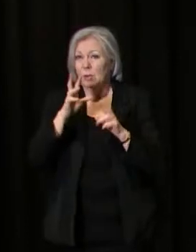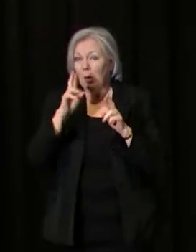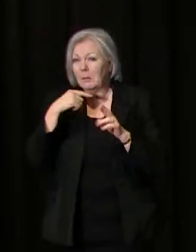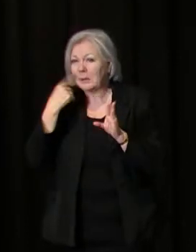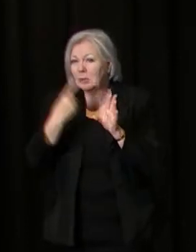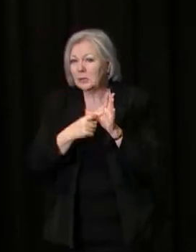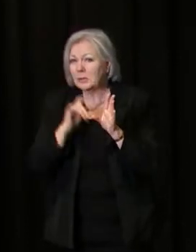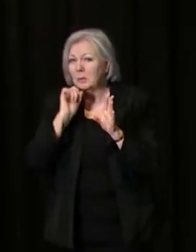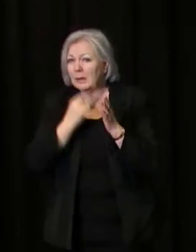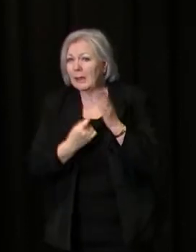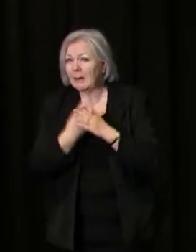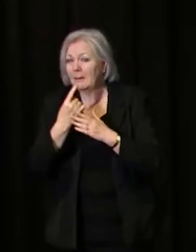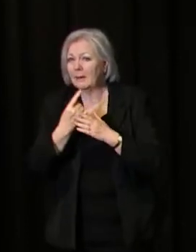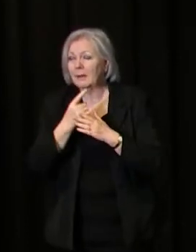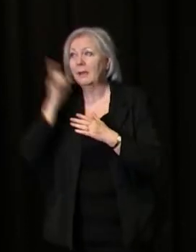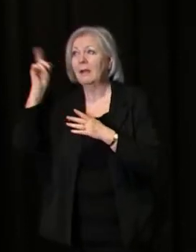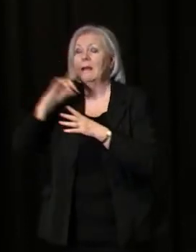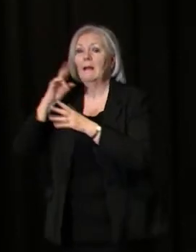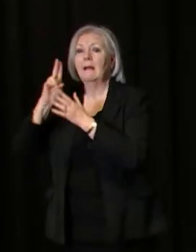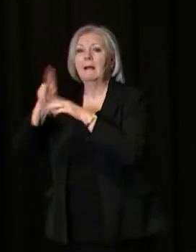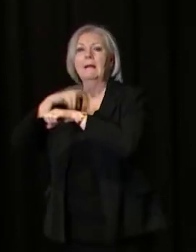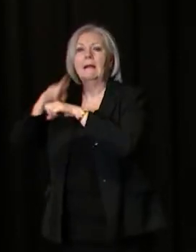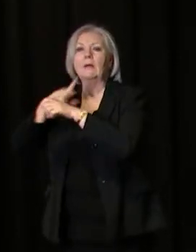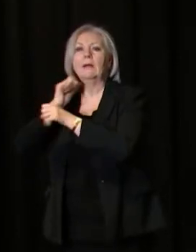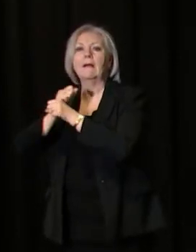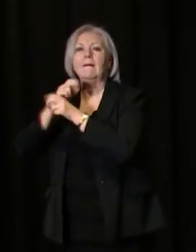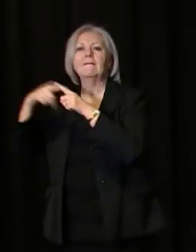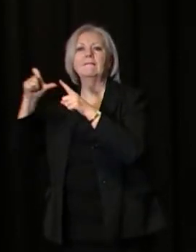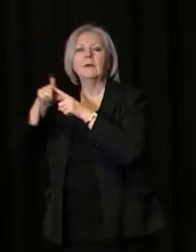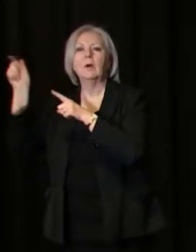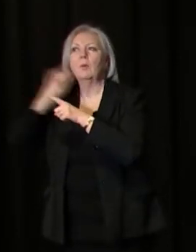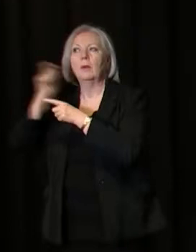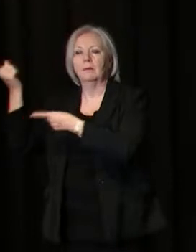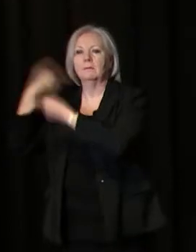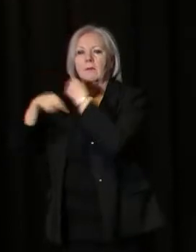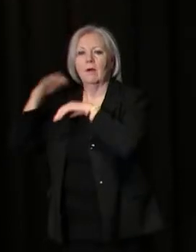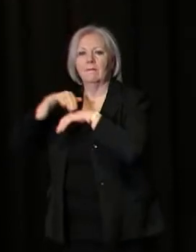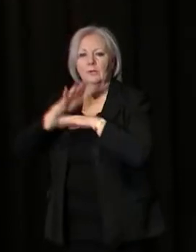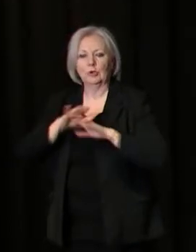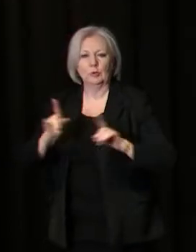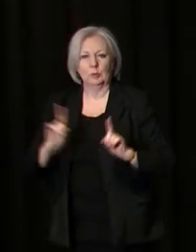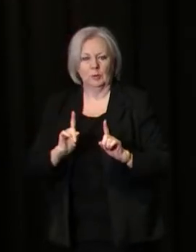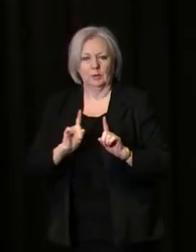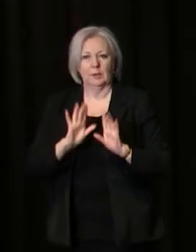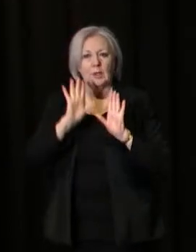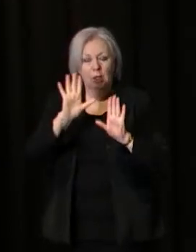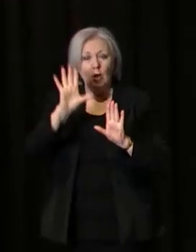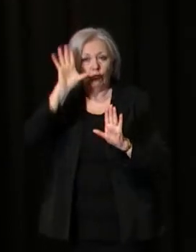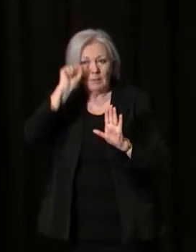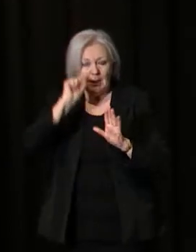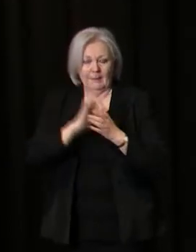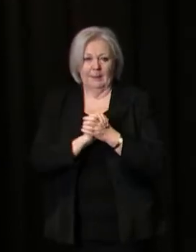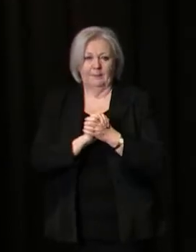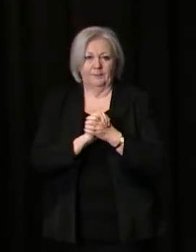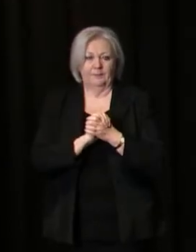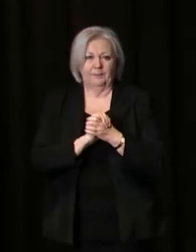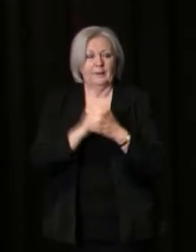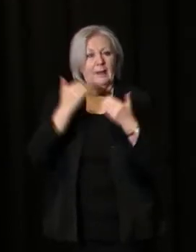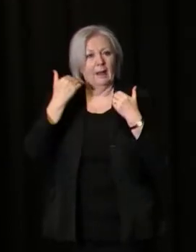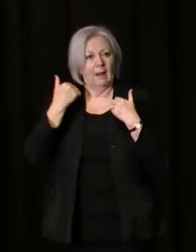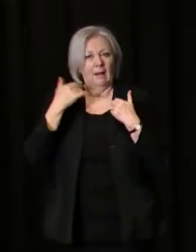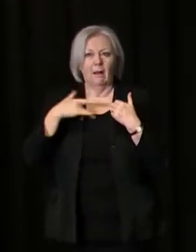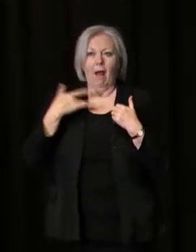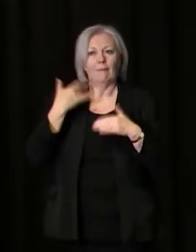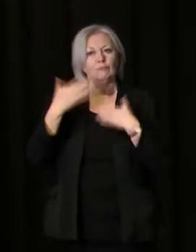hopefully. The feds are the ones who can answer that. So there's going to be lots of work to do. It's not over, but for the purposes of the economy, for the purposes of living your